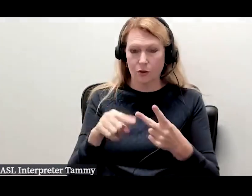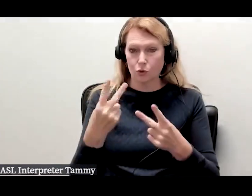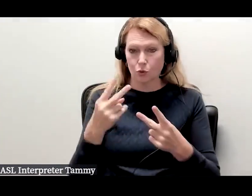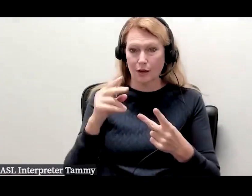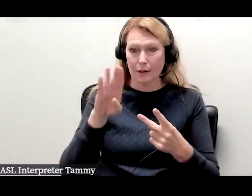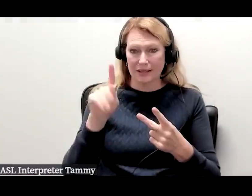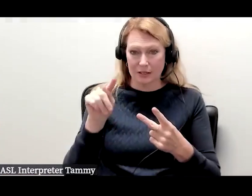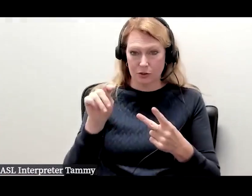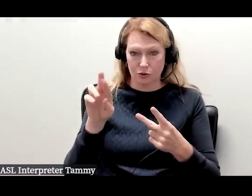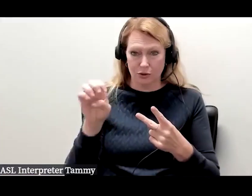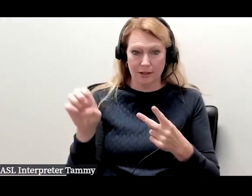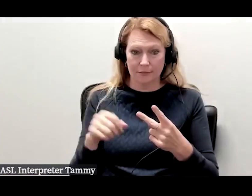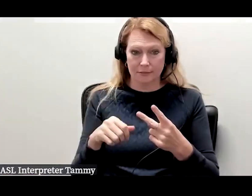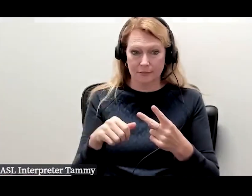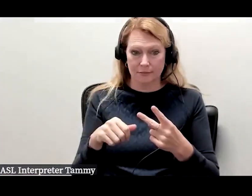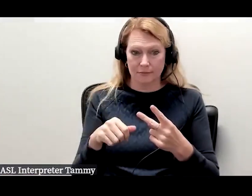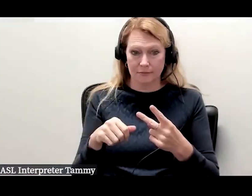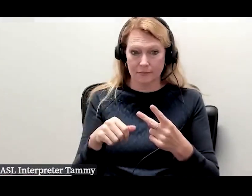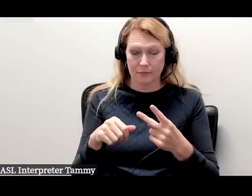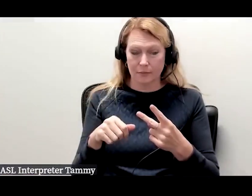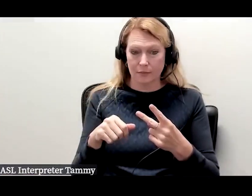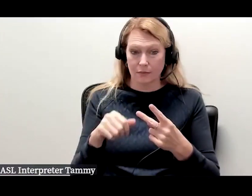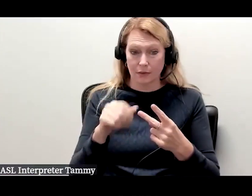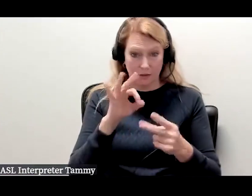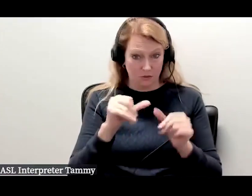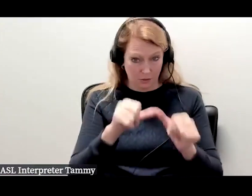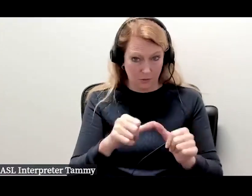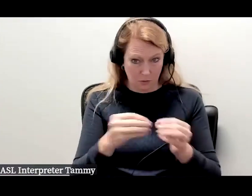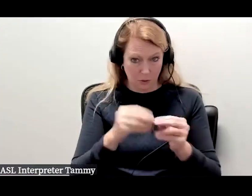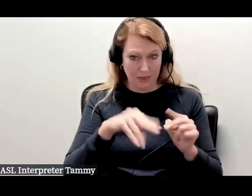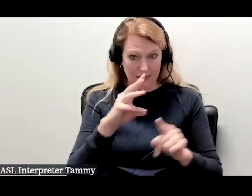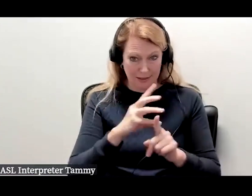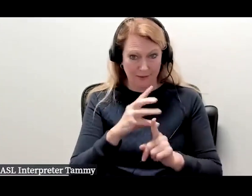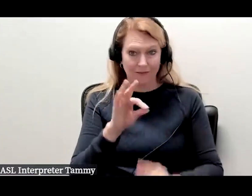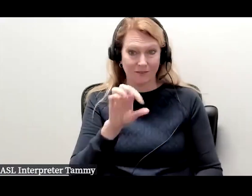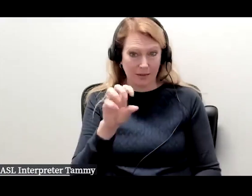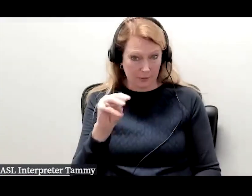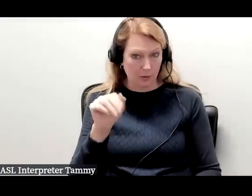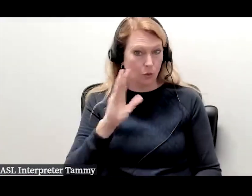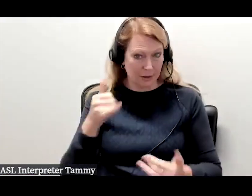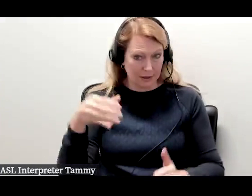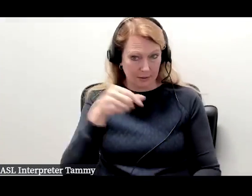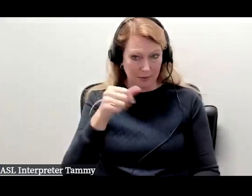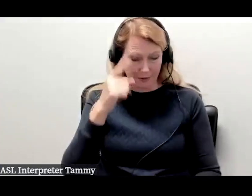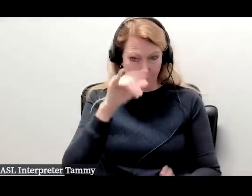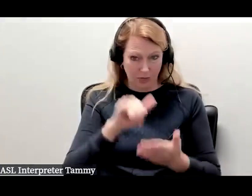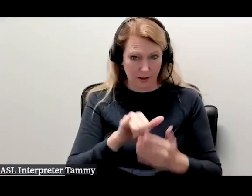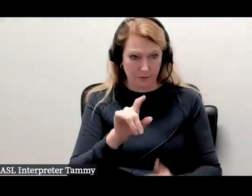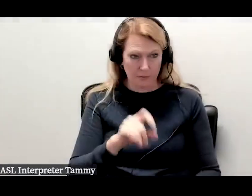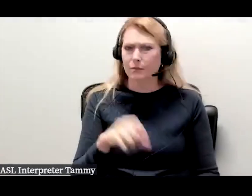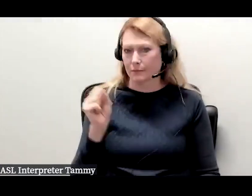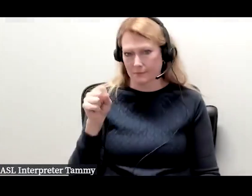And would it, if it continues beyond the 6 month, would the hope be that FEMA would continue to foot the bill for it?